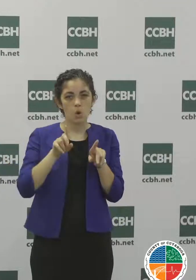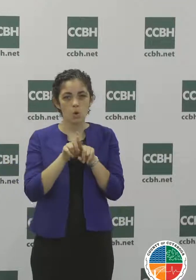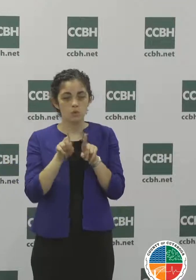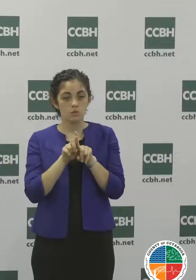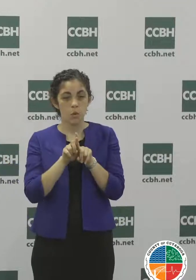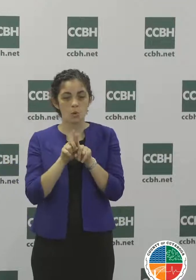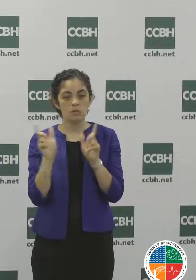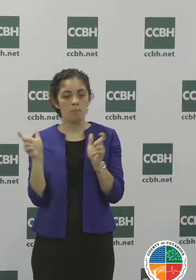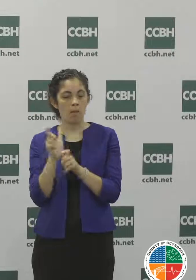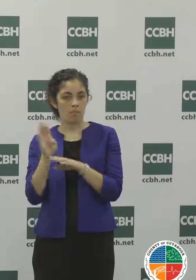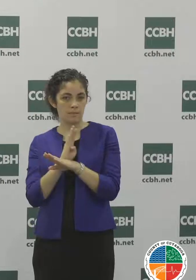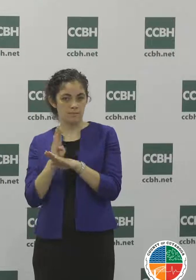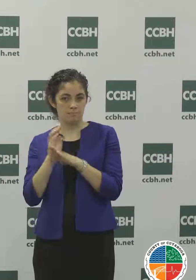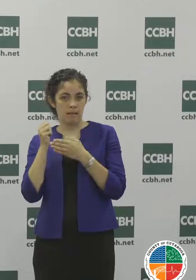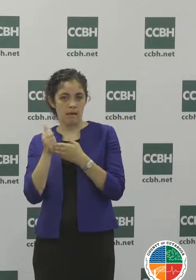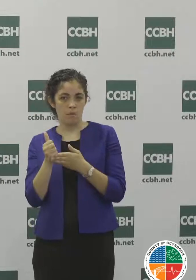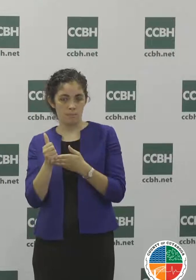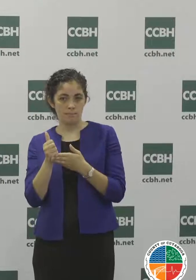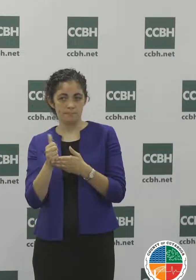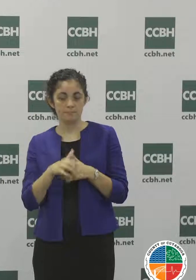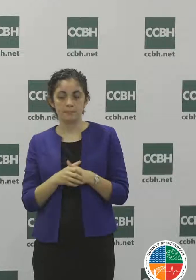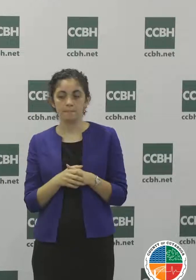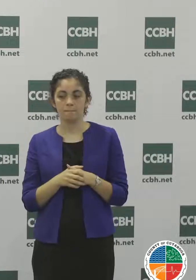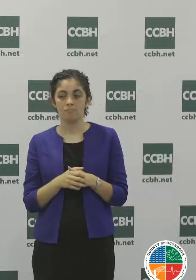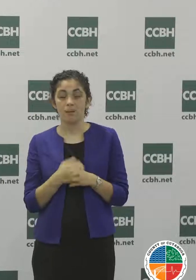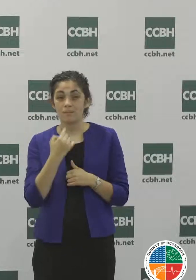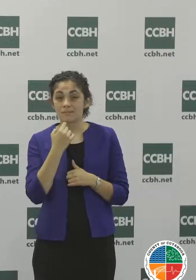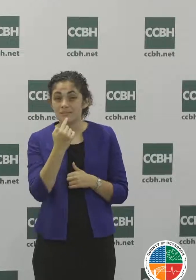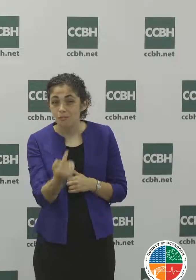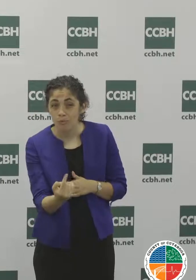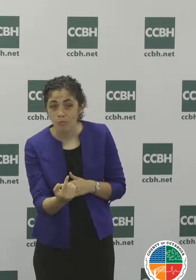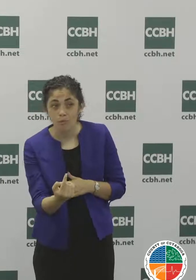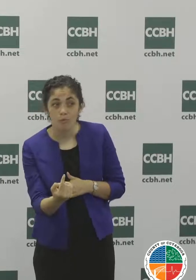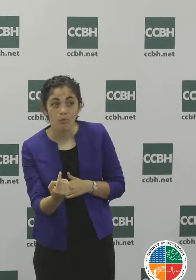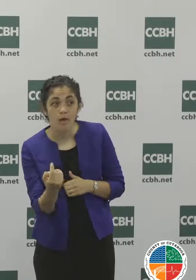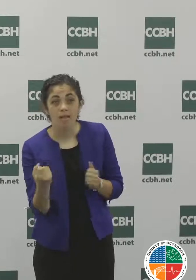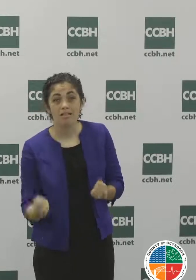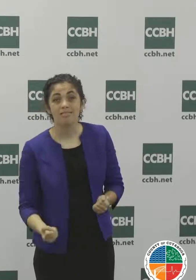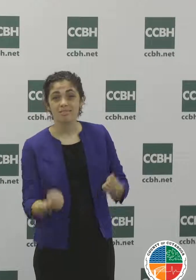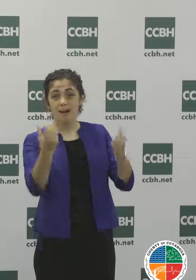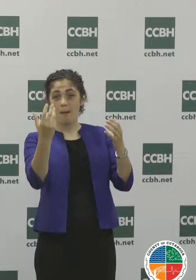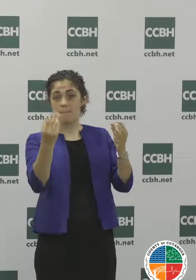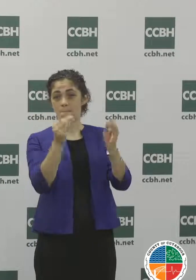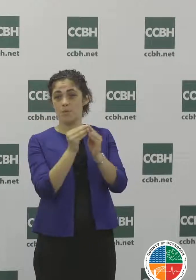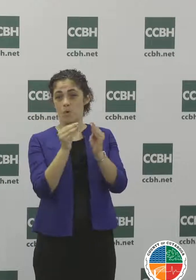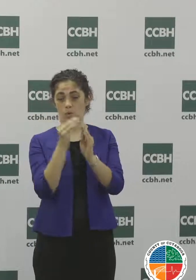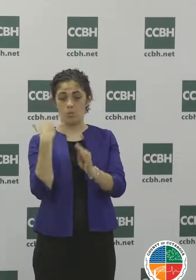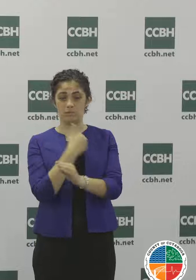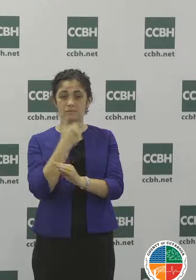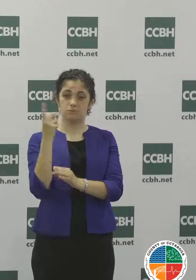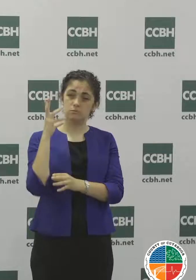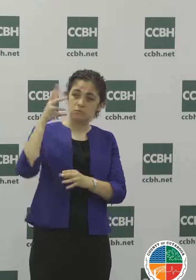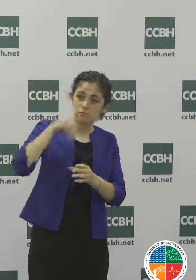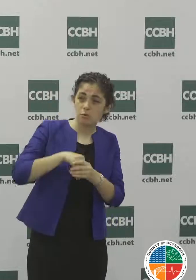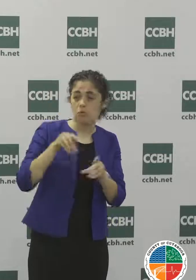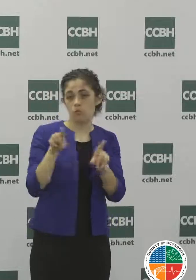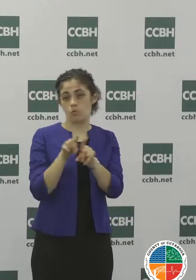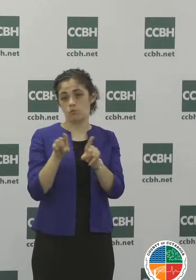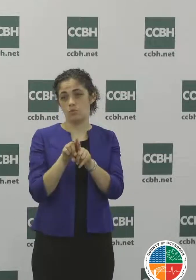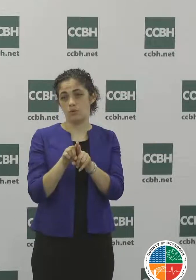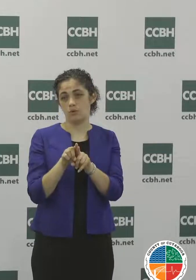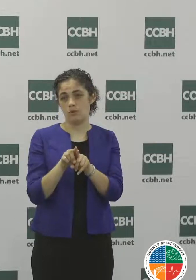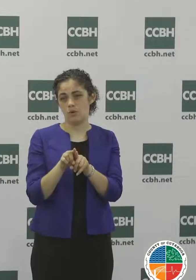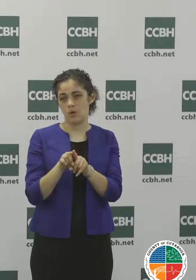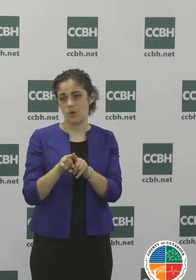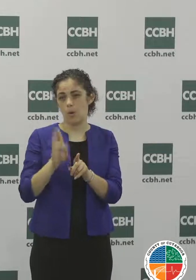minority businesses. But let me tell you, there's a whole lot more that we need to do. You'll be